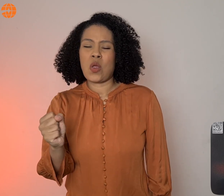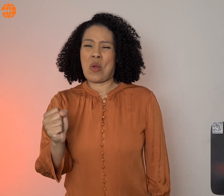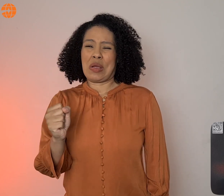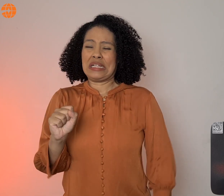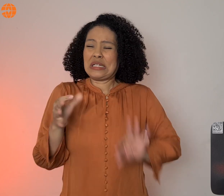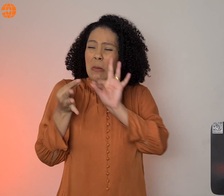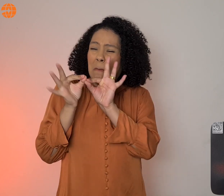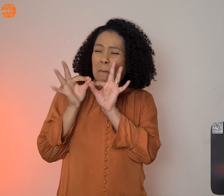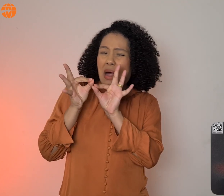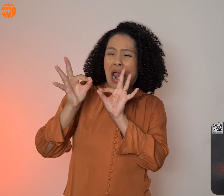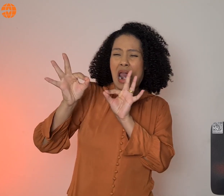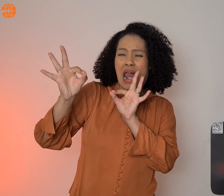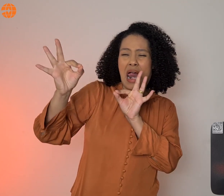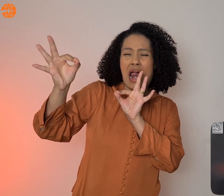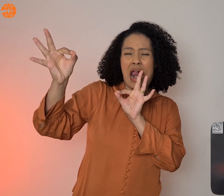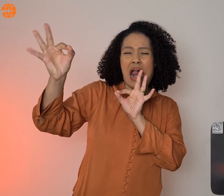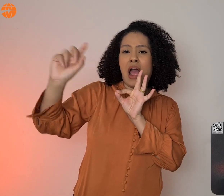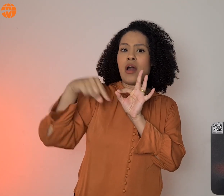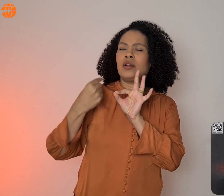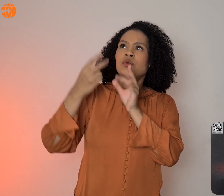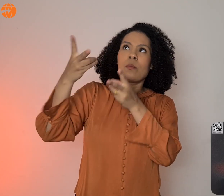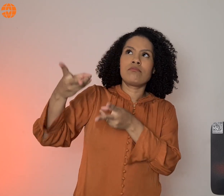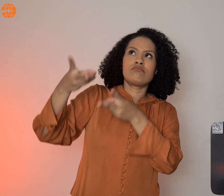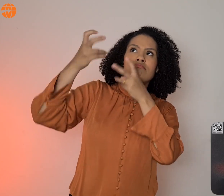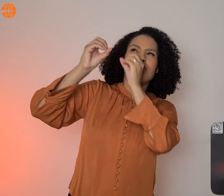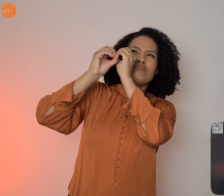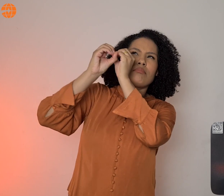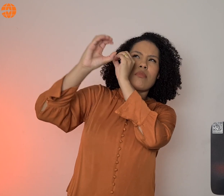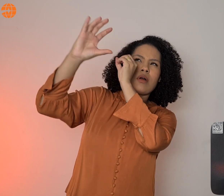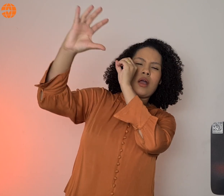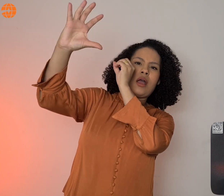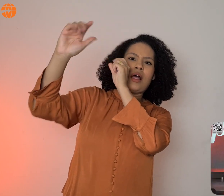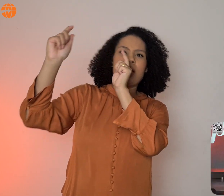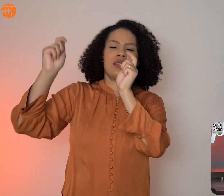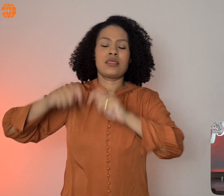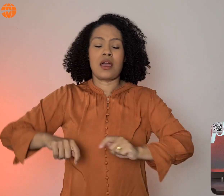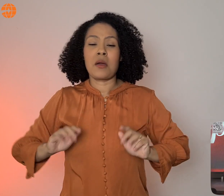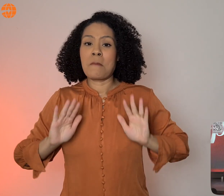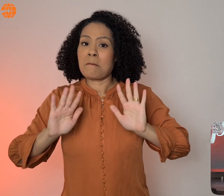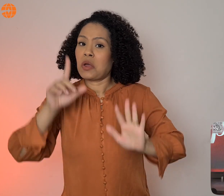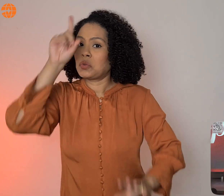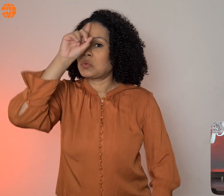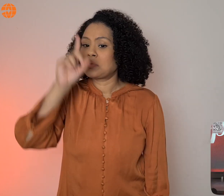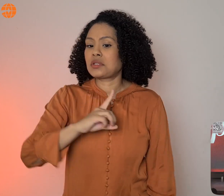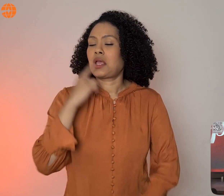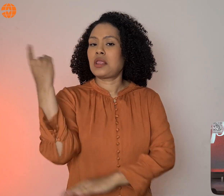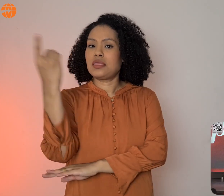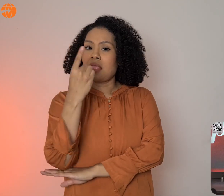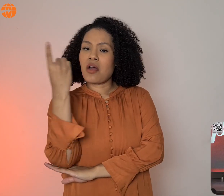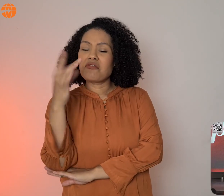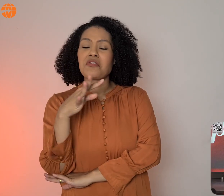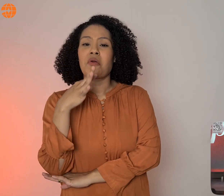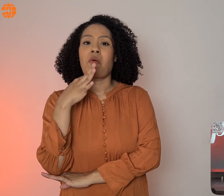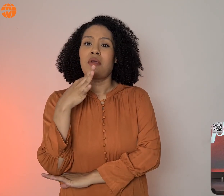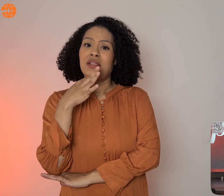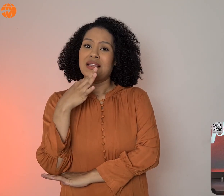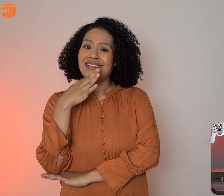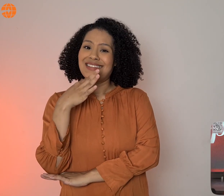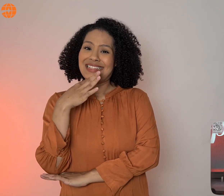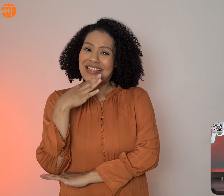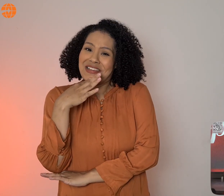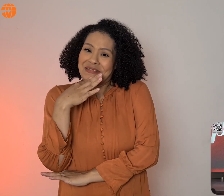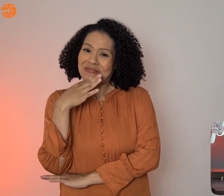46,5 bilhões de anos-luz nas galáxias que nós podemos ver. I don't know if David, knew astronomy, Eu não sei se